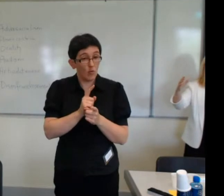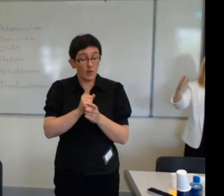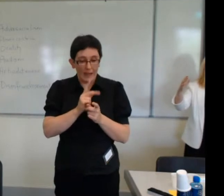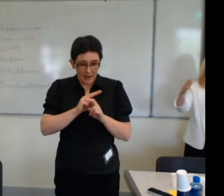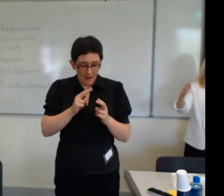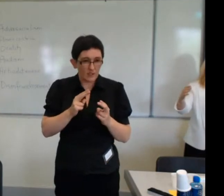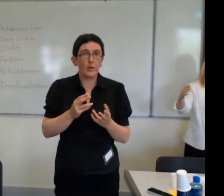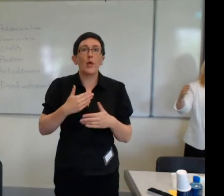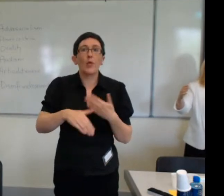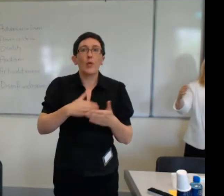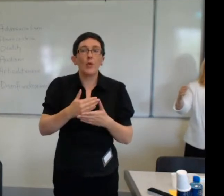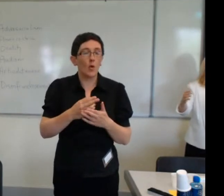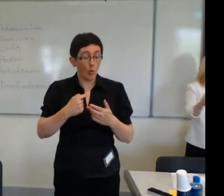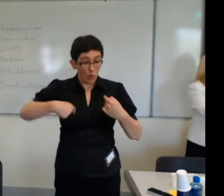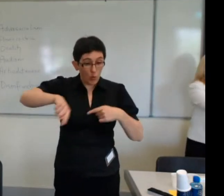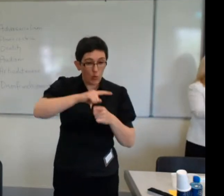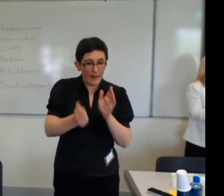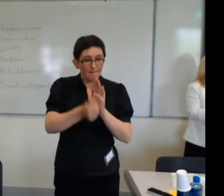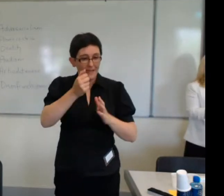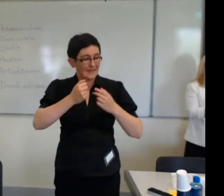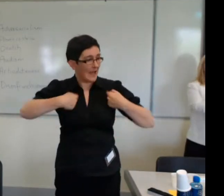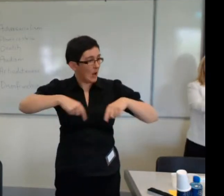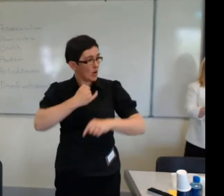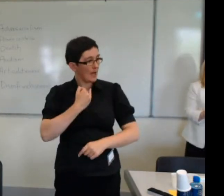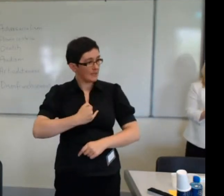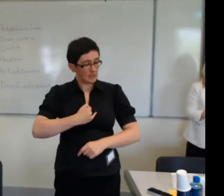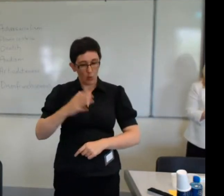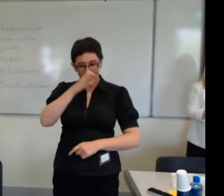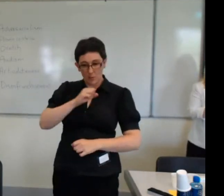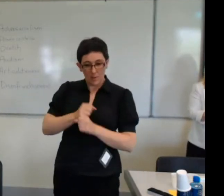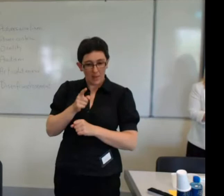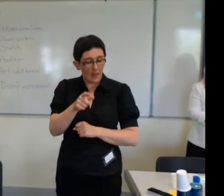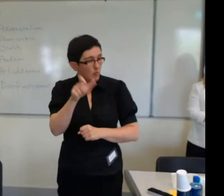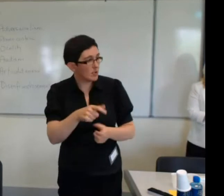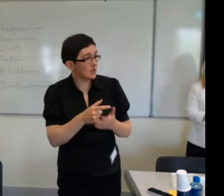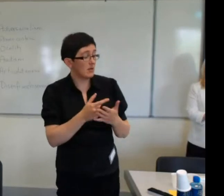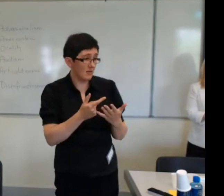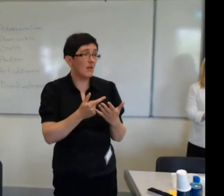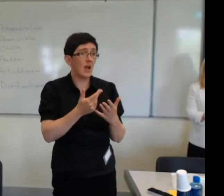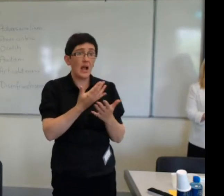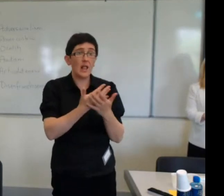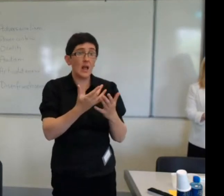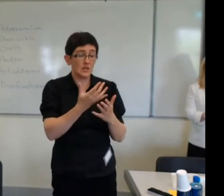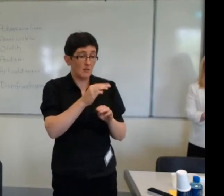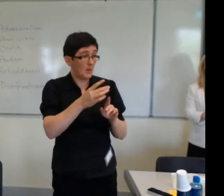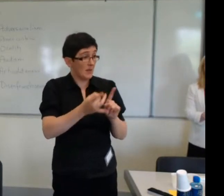We construct identities, we make assumptions about people. I can't tell you how many times I've been asked if I'm the secretary at the Centre for Deaf